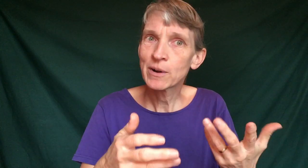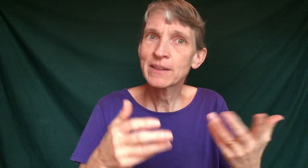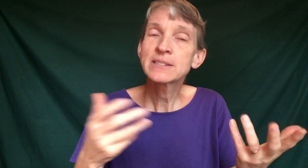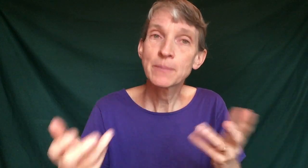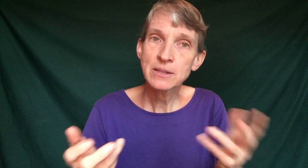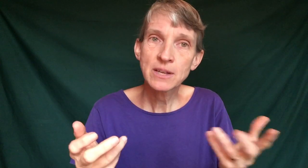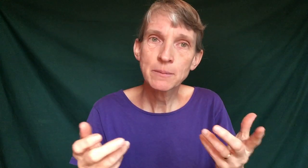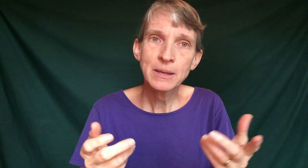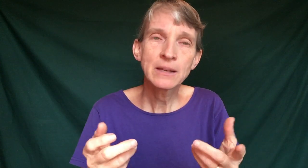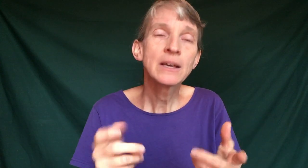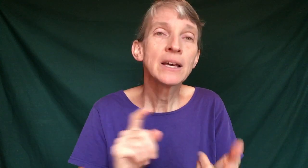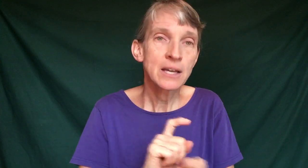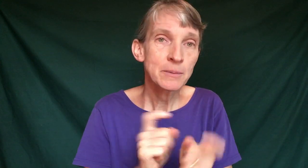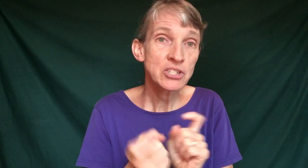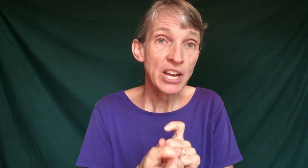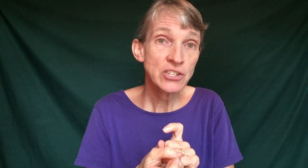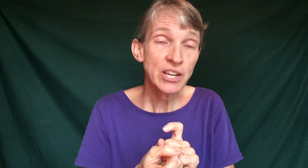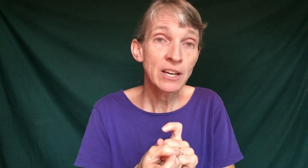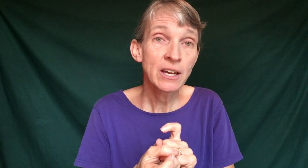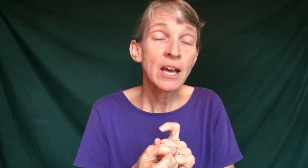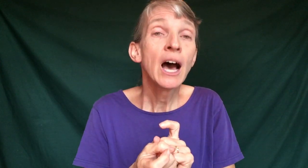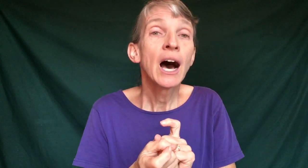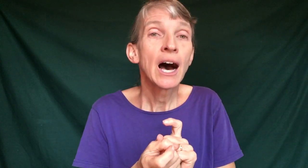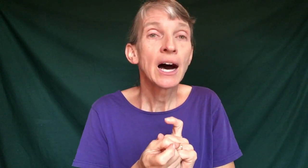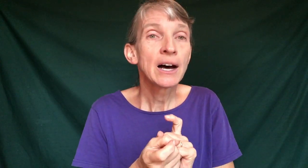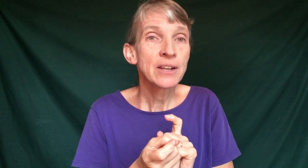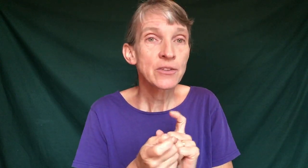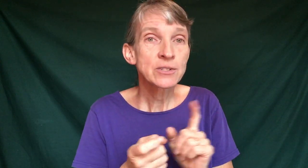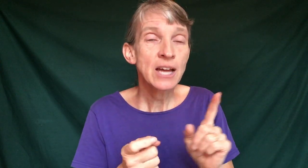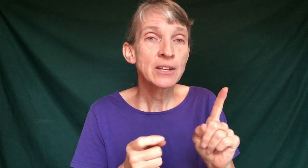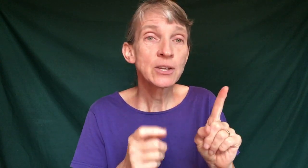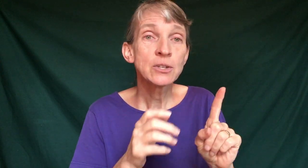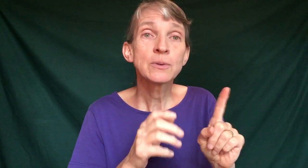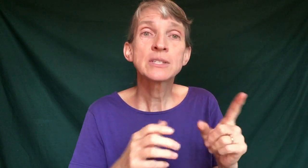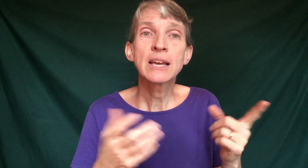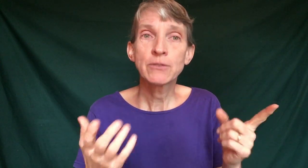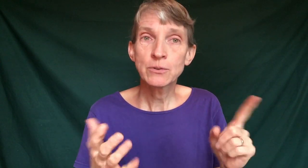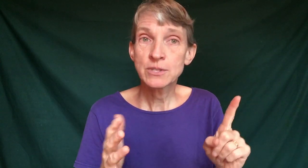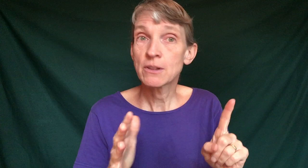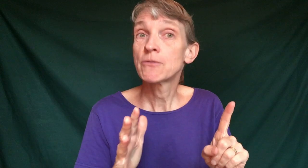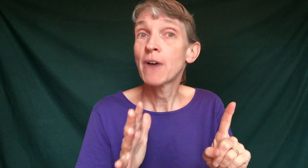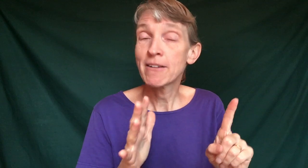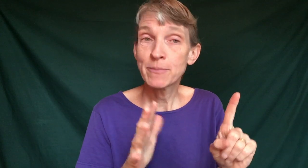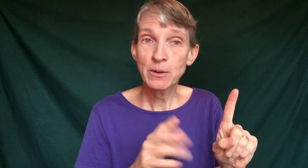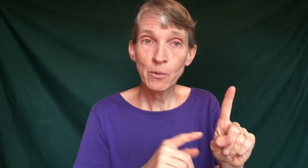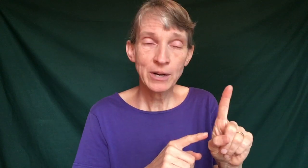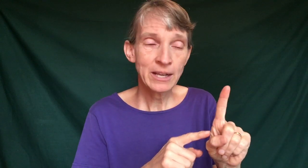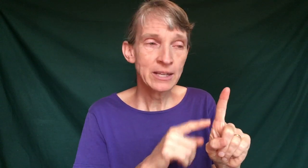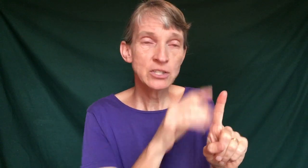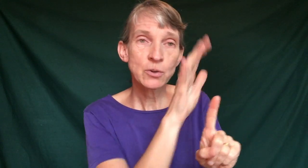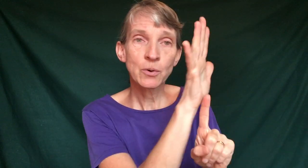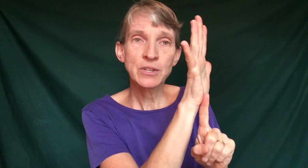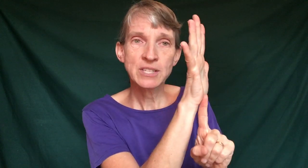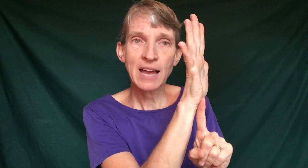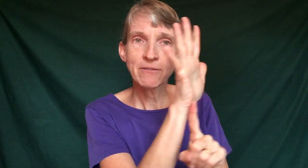that something's going to be changing. Another sign you can do is if you use the 5-minute warning in school, the sign for